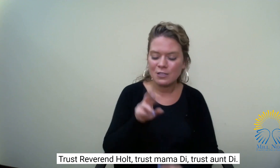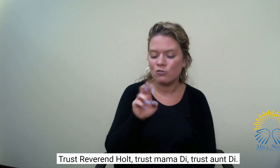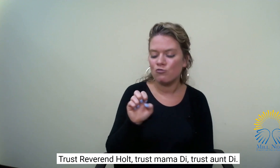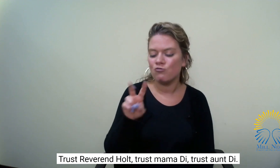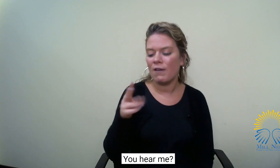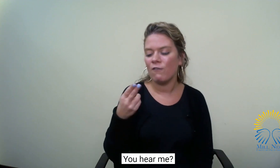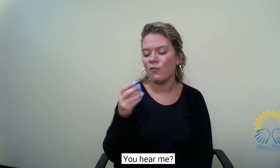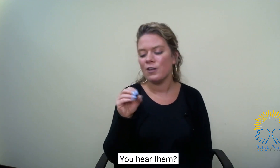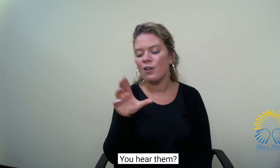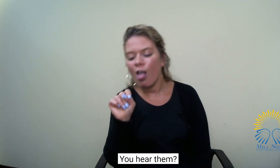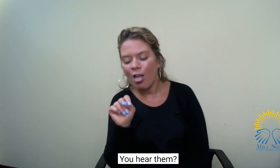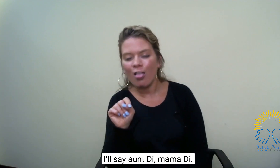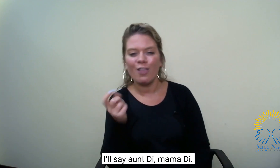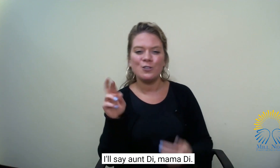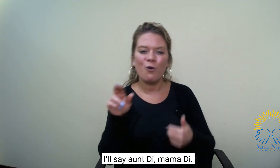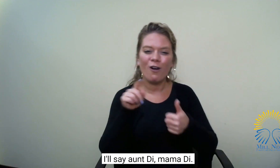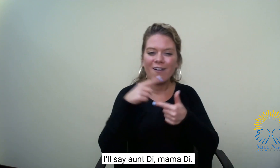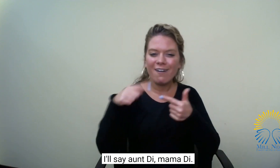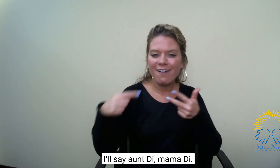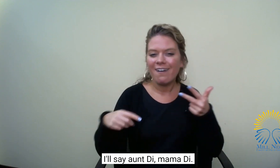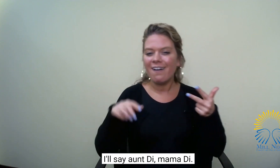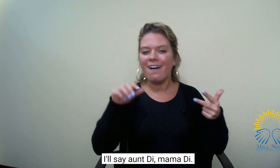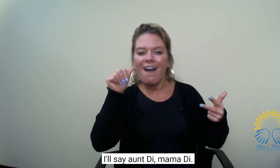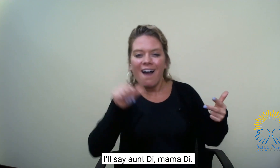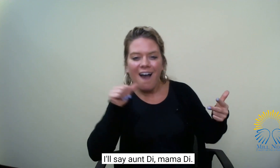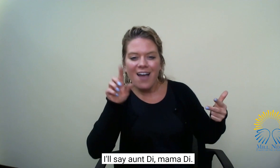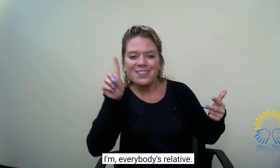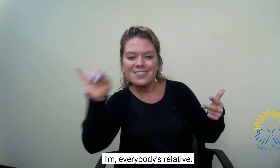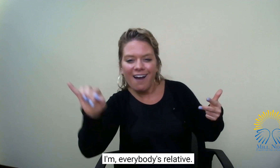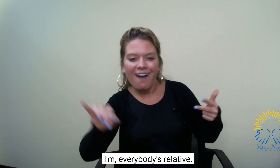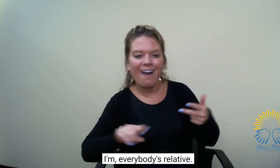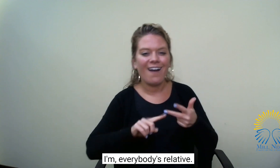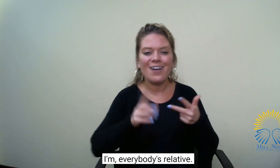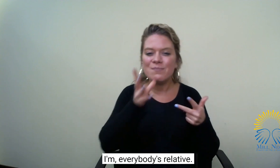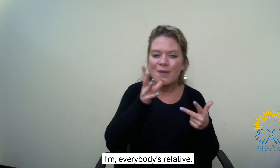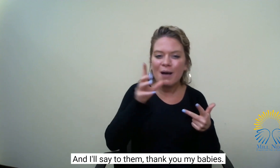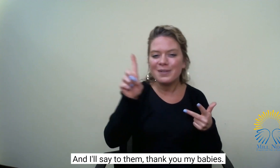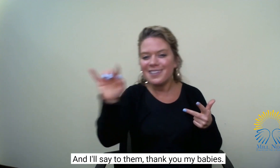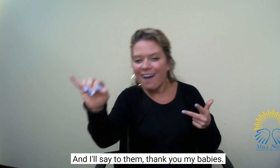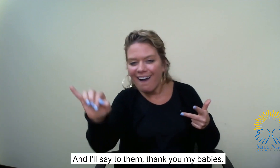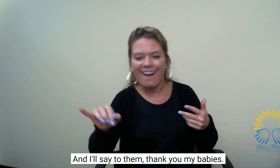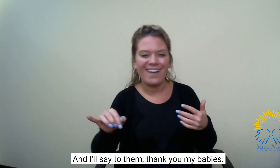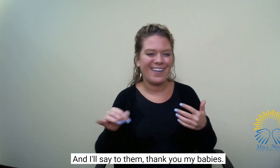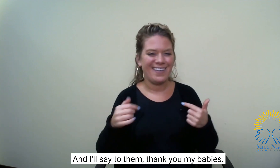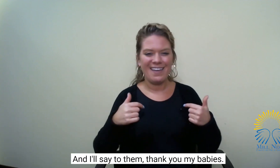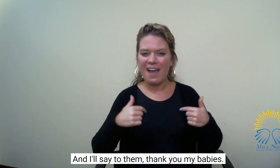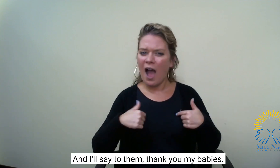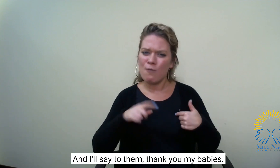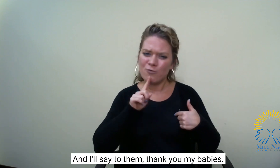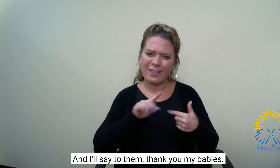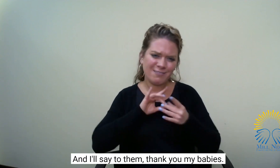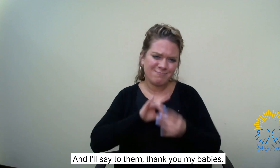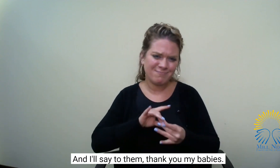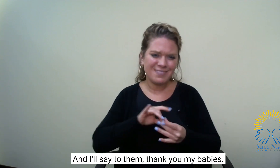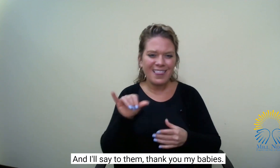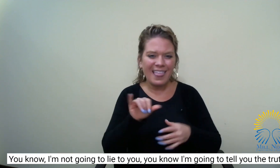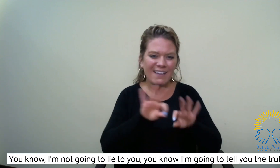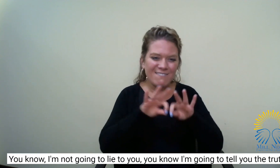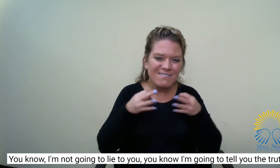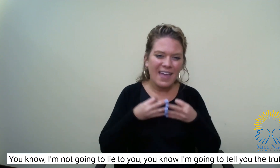Aunt Di. You hear them all saying Aunt Di, Mama Di. Everybody's relative. And I'll say to them, thank you, my babies. You know I'm not gonna lie